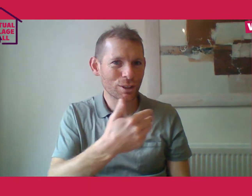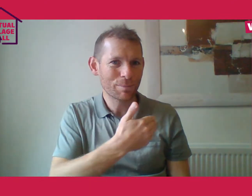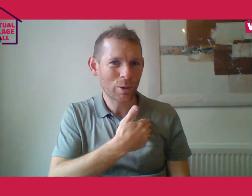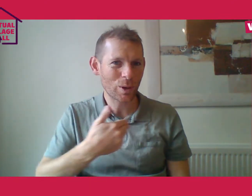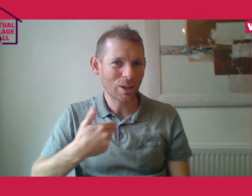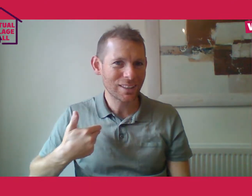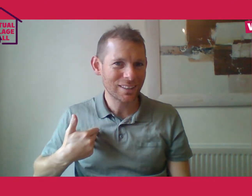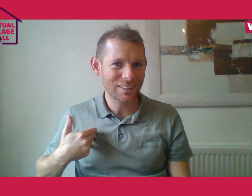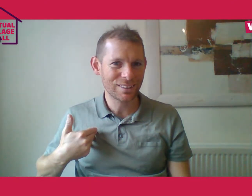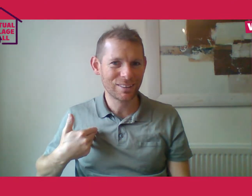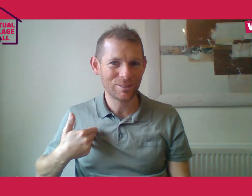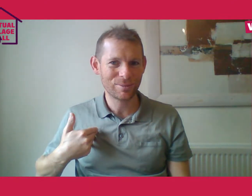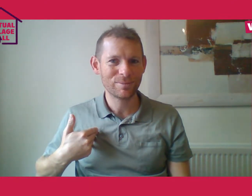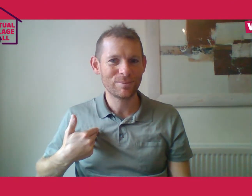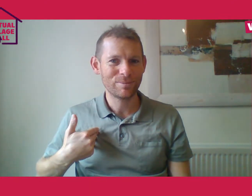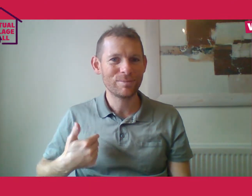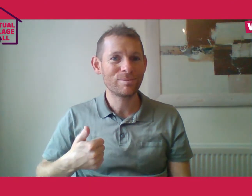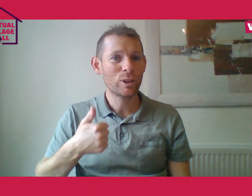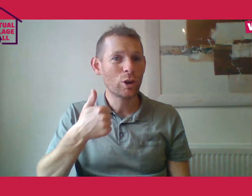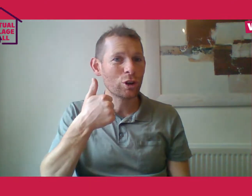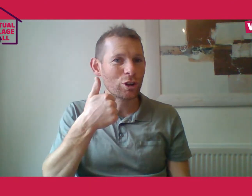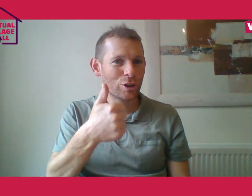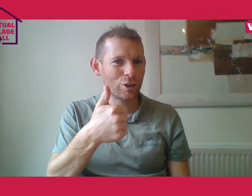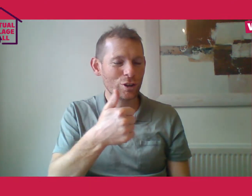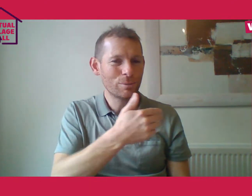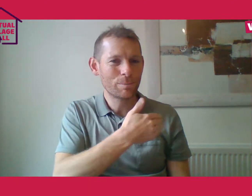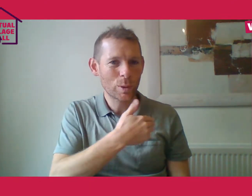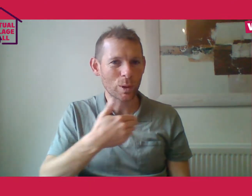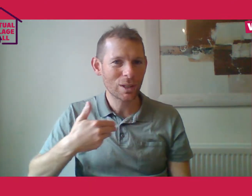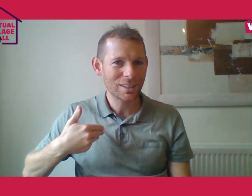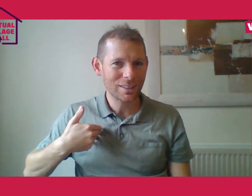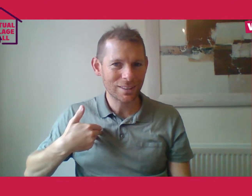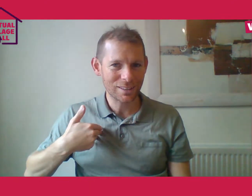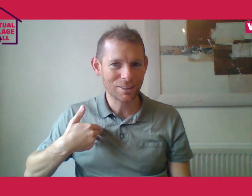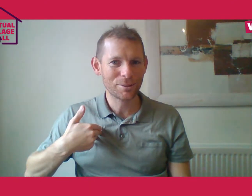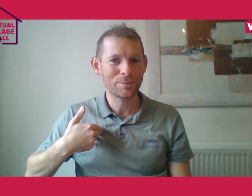You remember how we say good morning? So that's the same sign. Good morning.